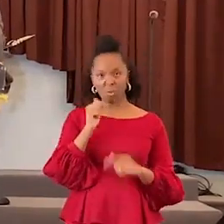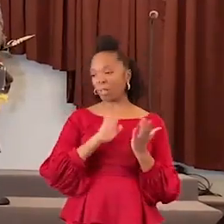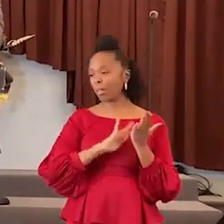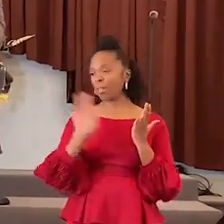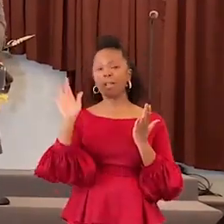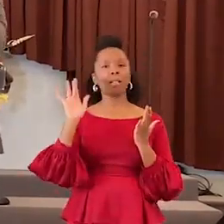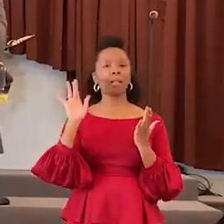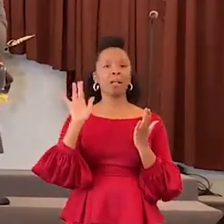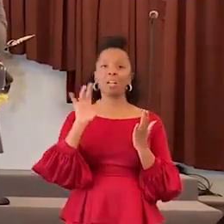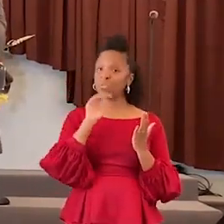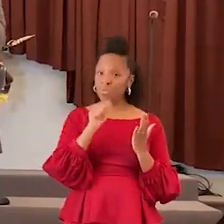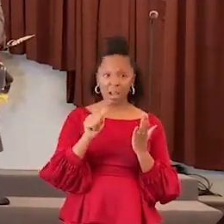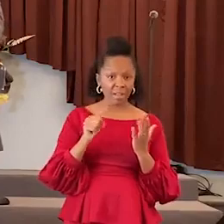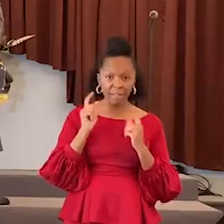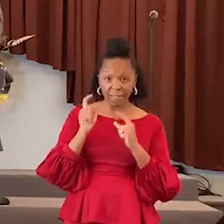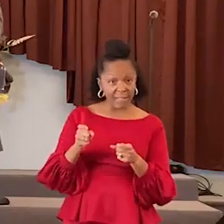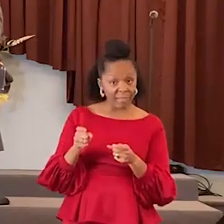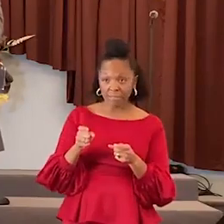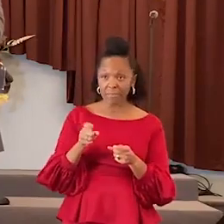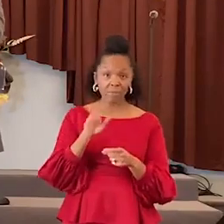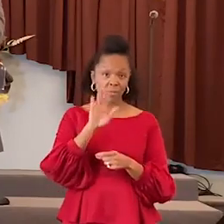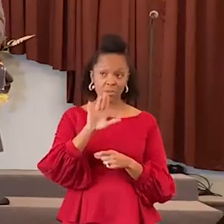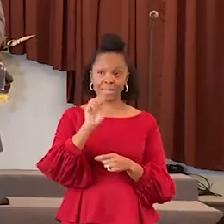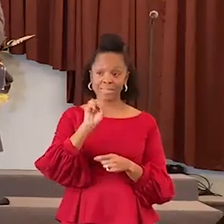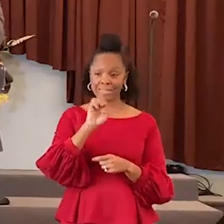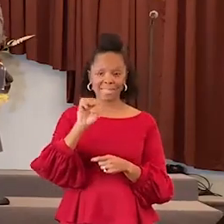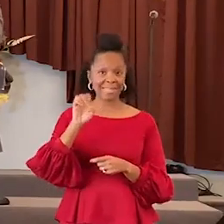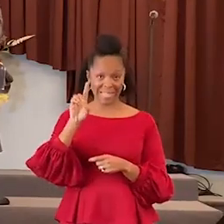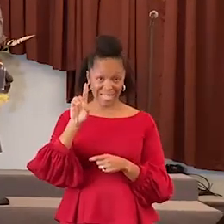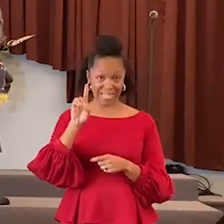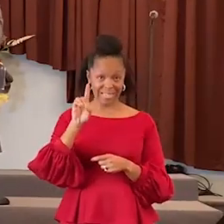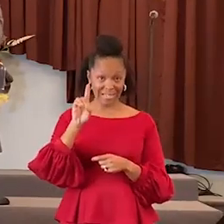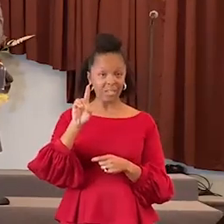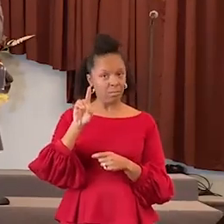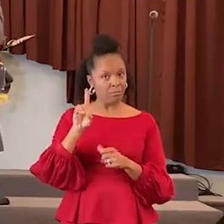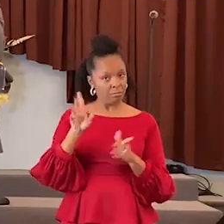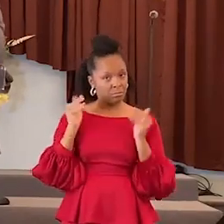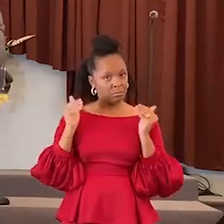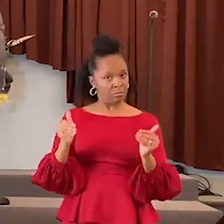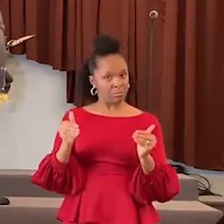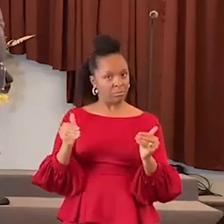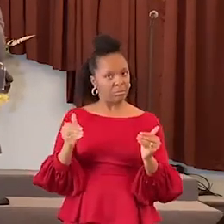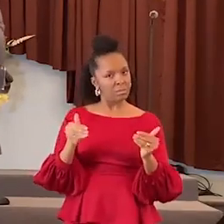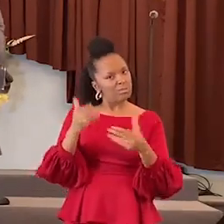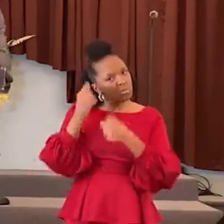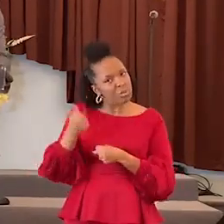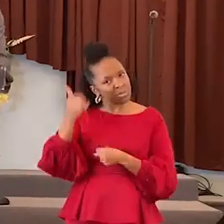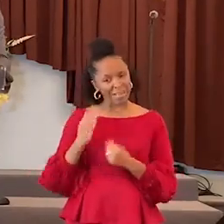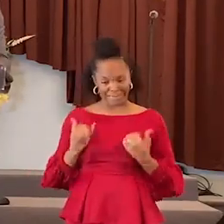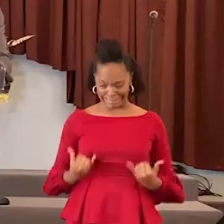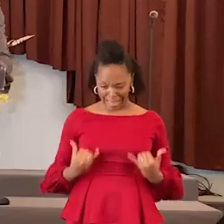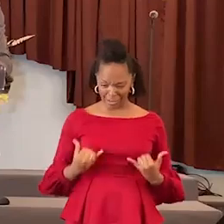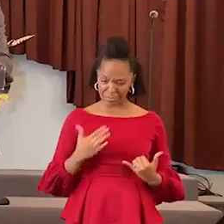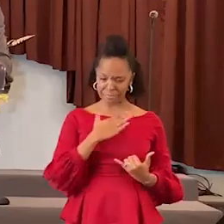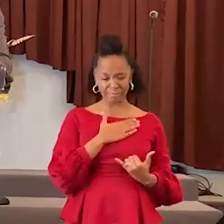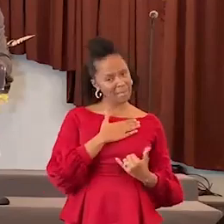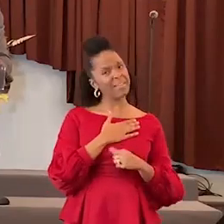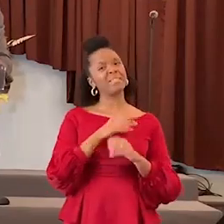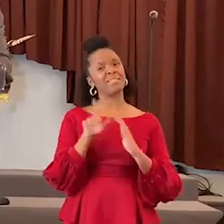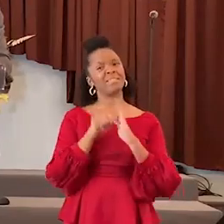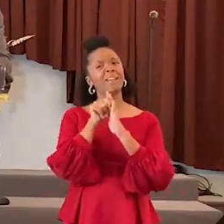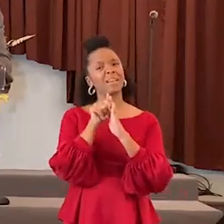broadcast without giving your seed offering right now. And believe God, this is my time, this is my season. And